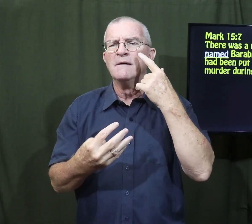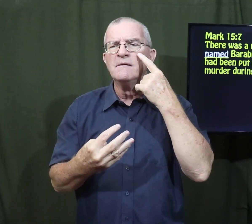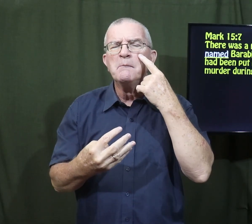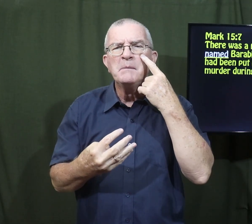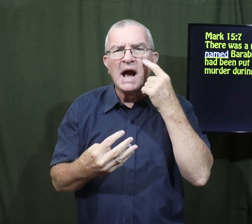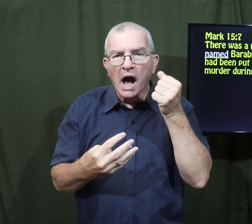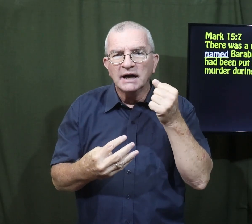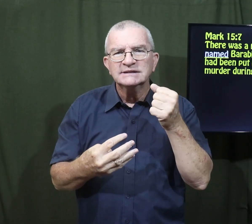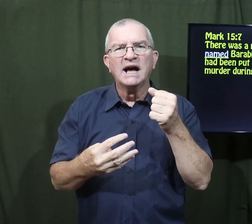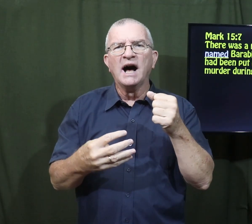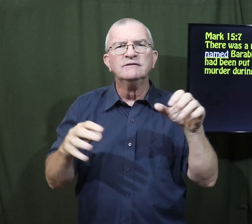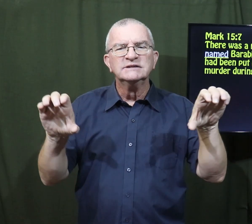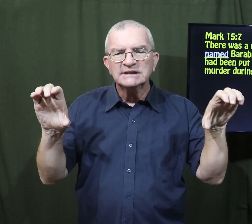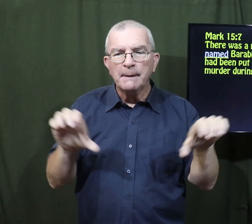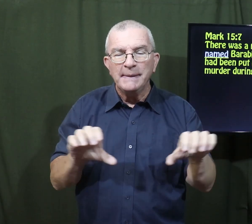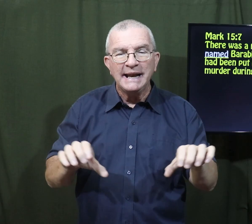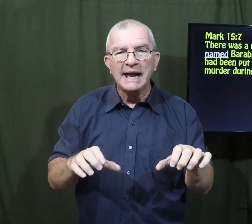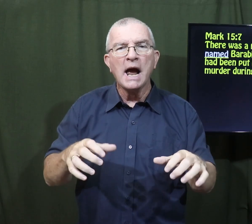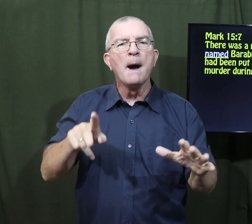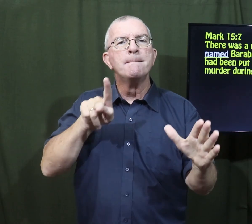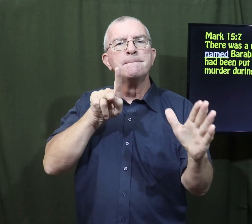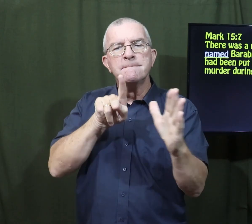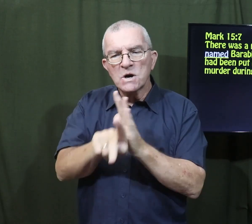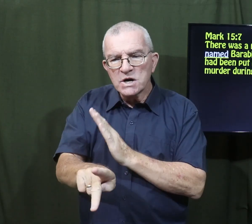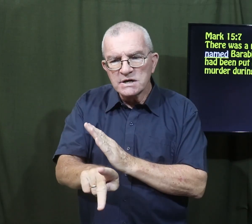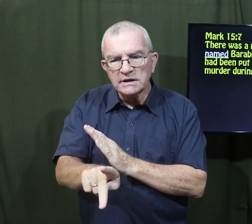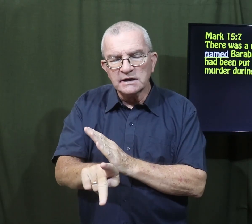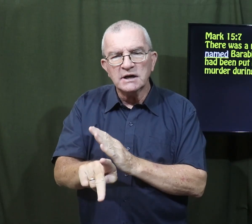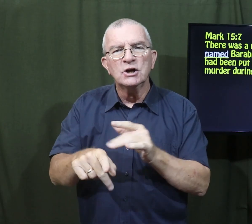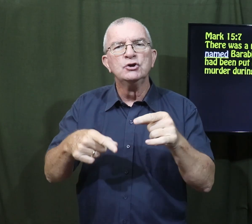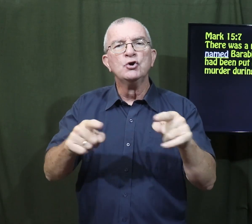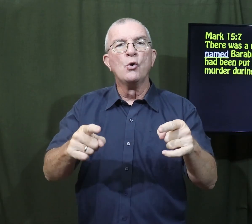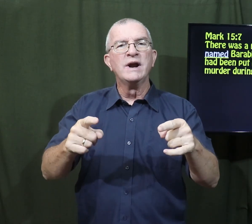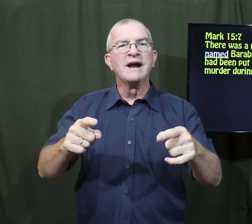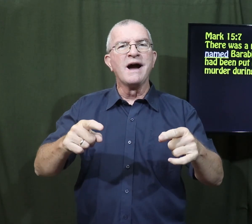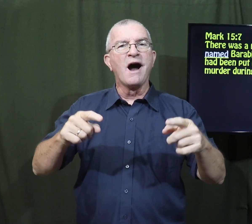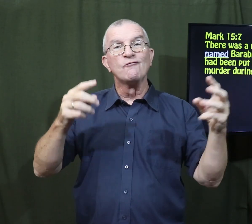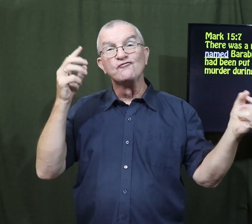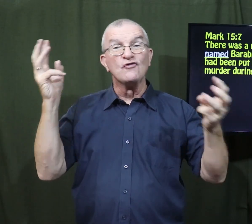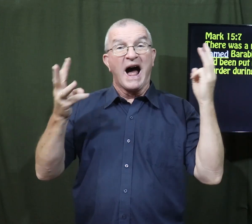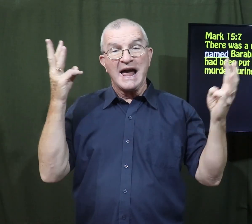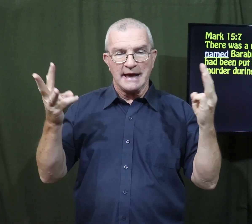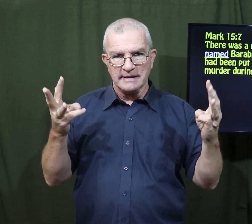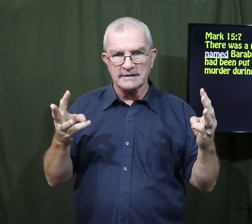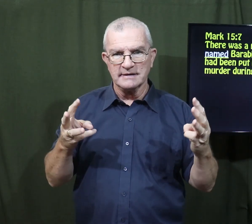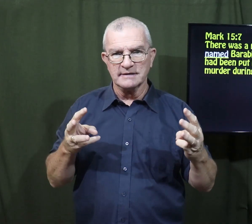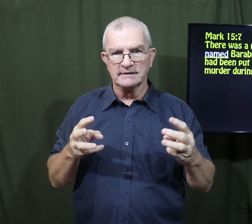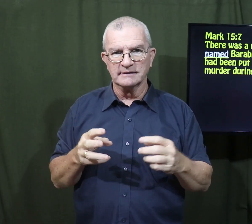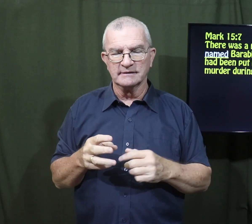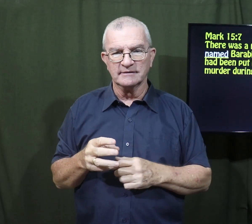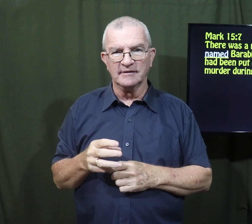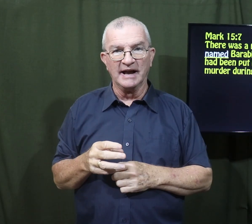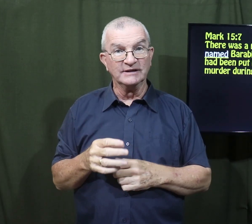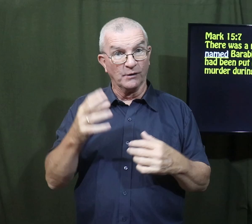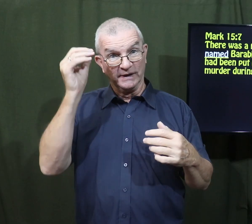had been put in the prison for committing murder during a riot.